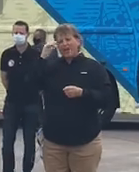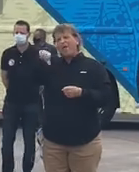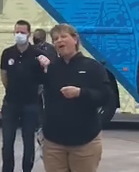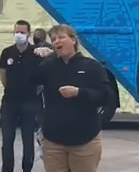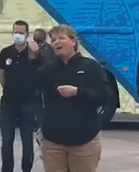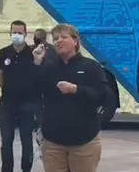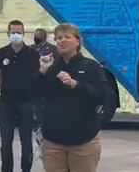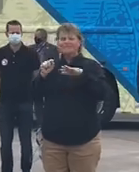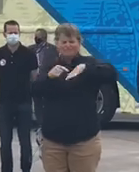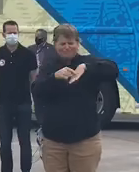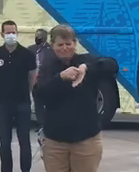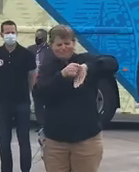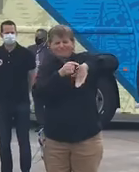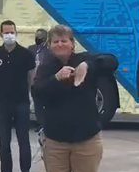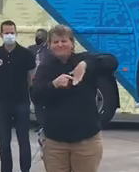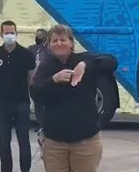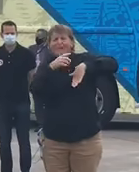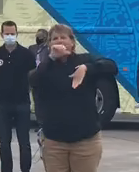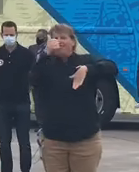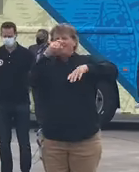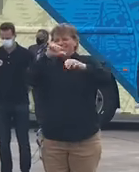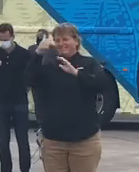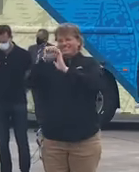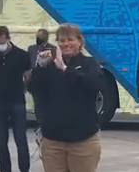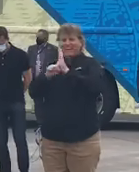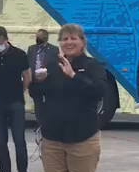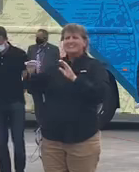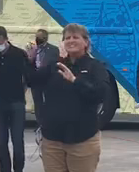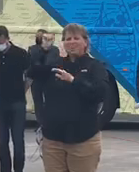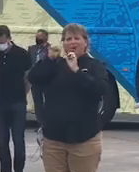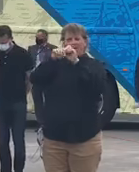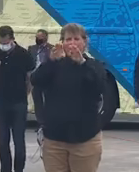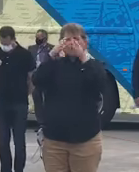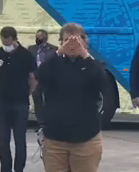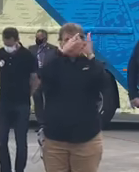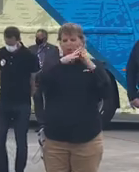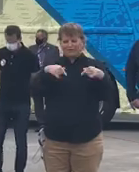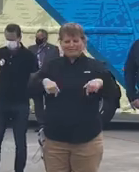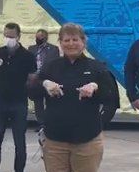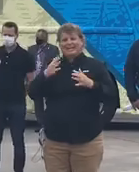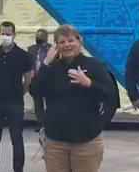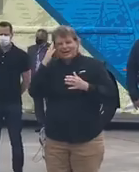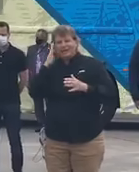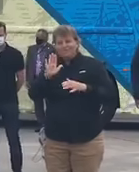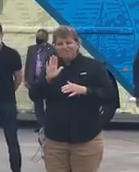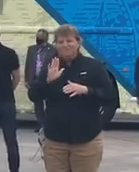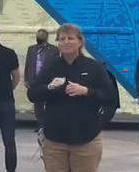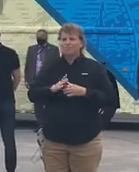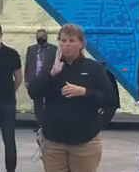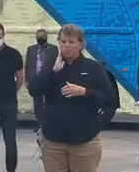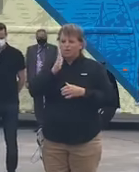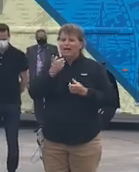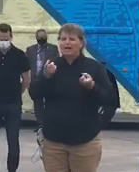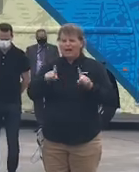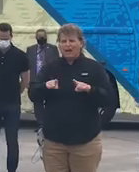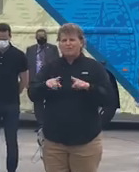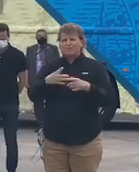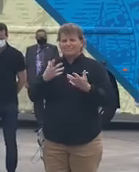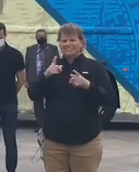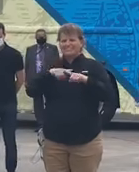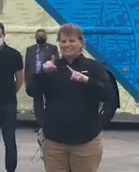to a new normal. The new normal won't be the old normal. It'll be a new normal, but we're heading in that direction.